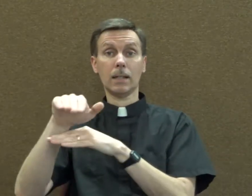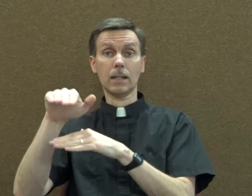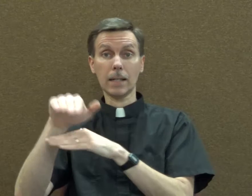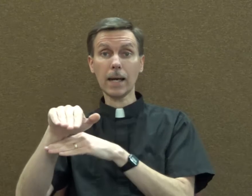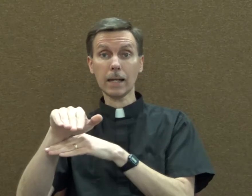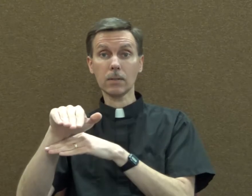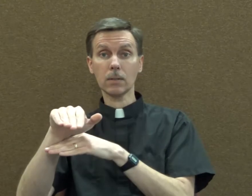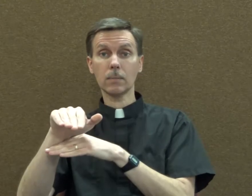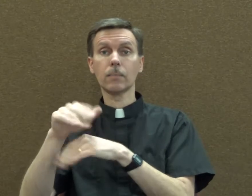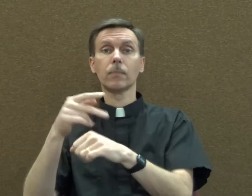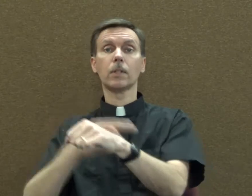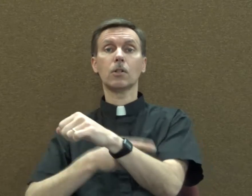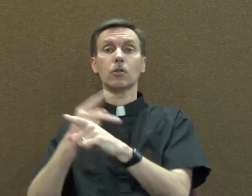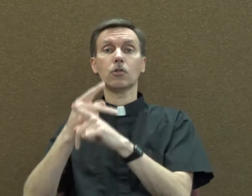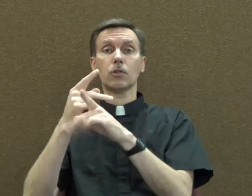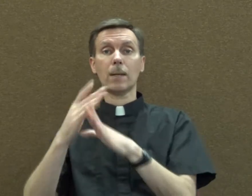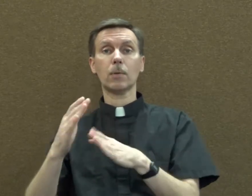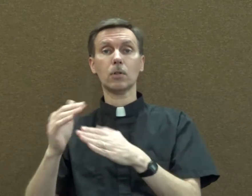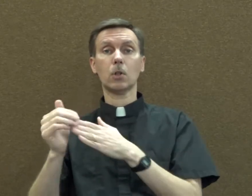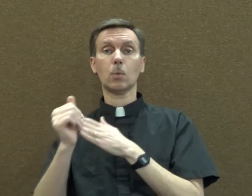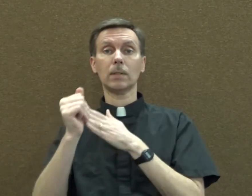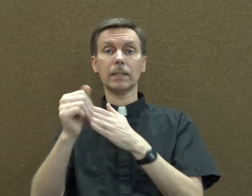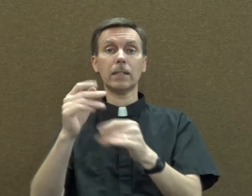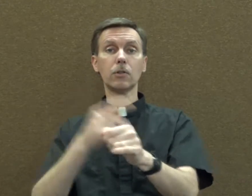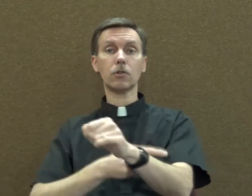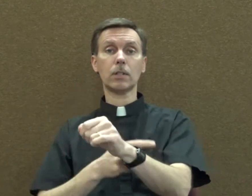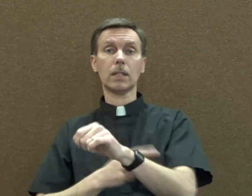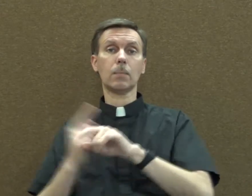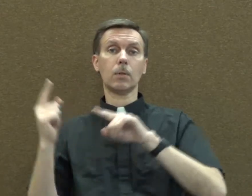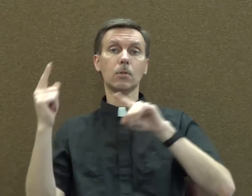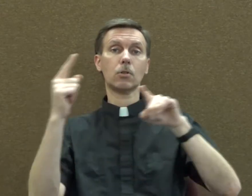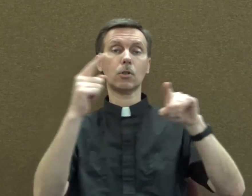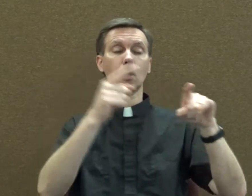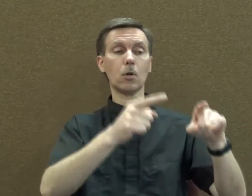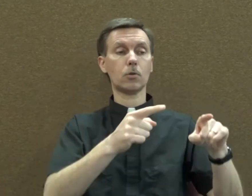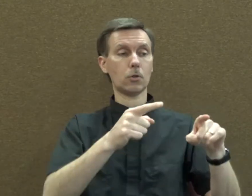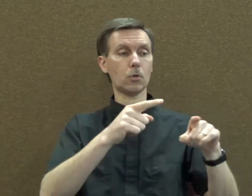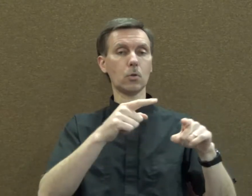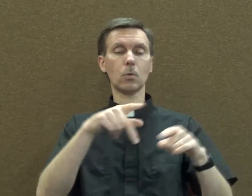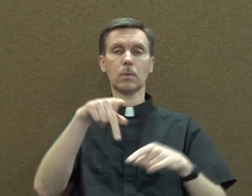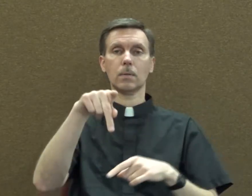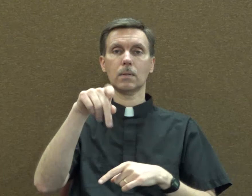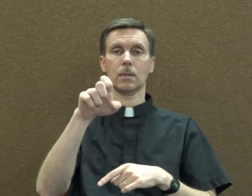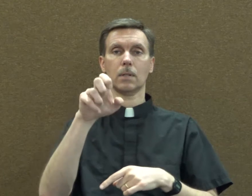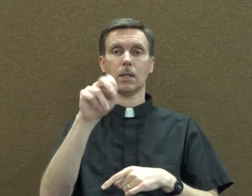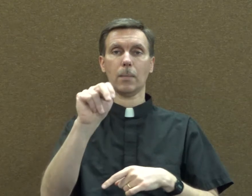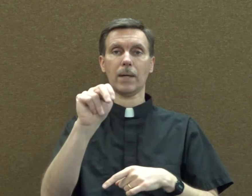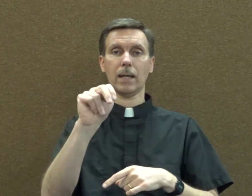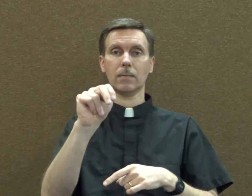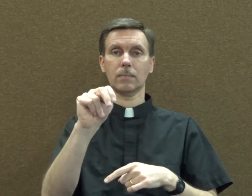at night, the shepherd would lead the sheep to go to a pen,